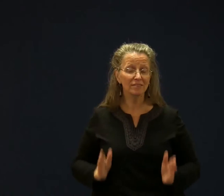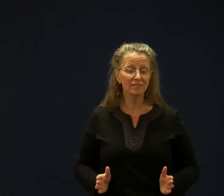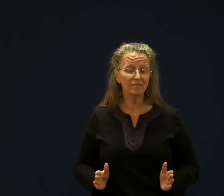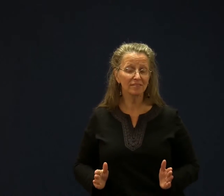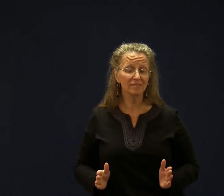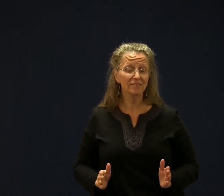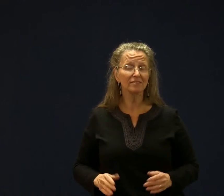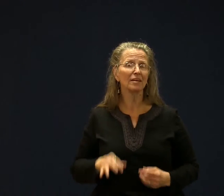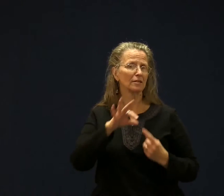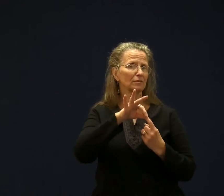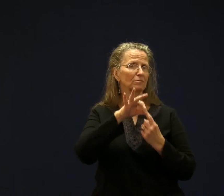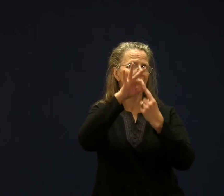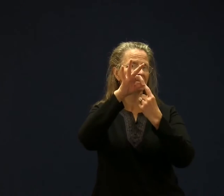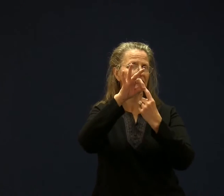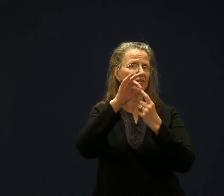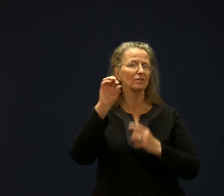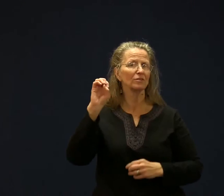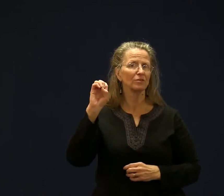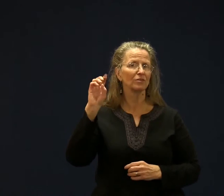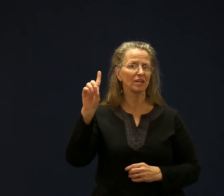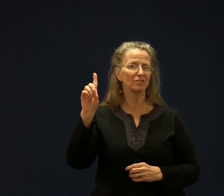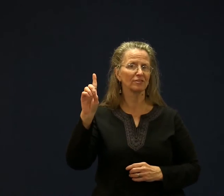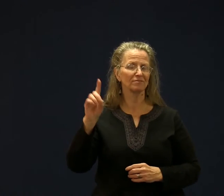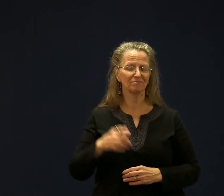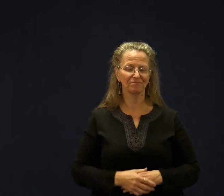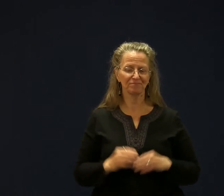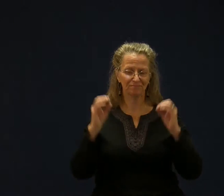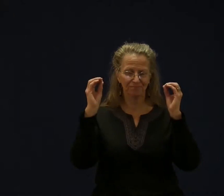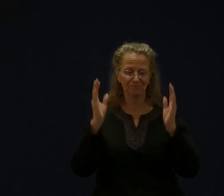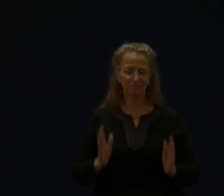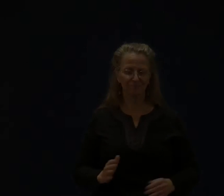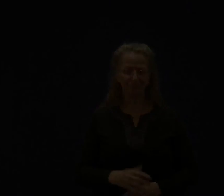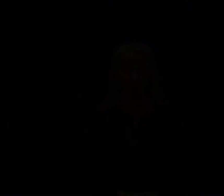an educational audiologist, and special